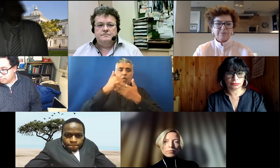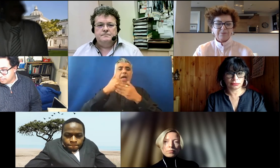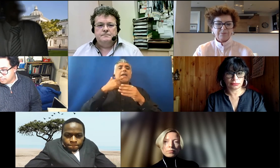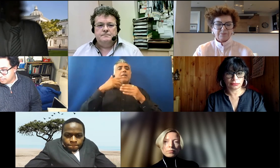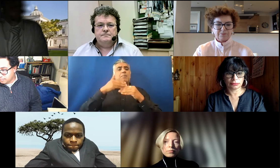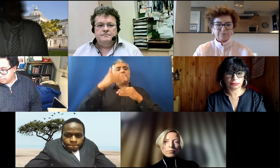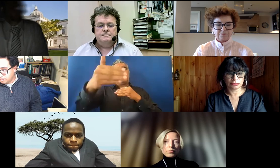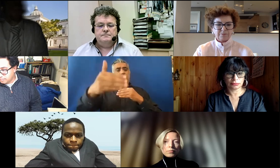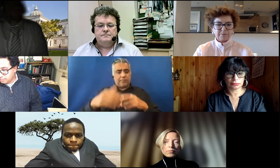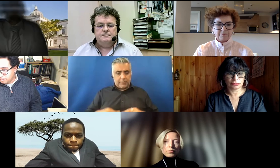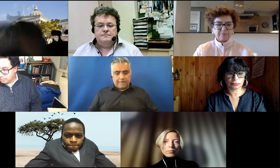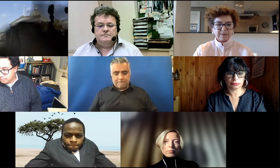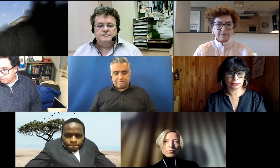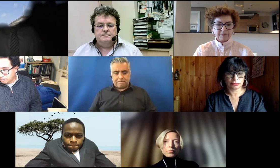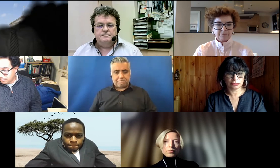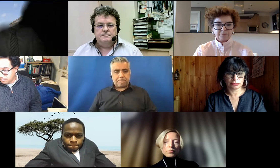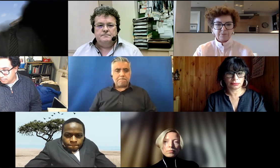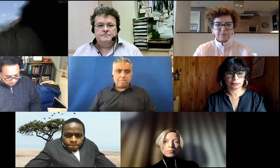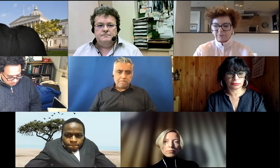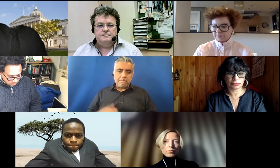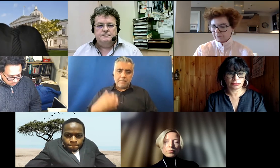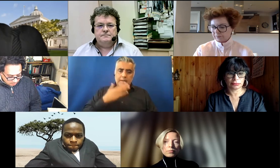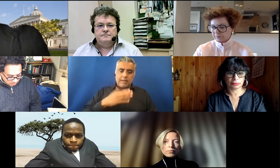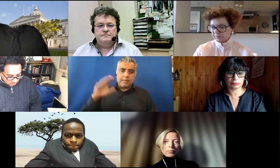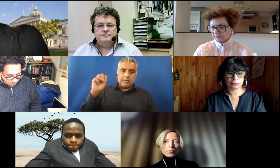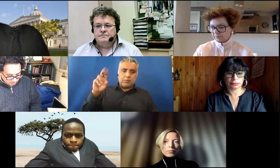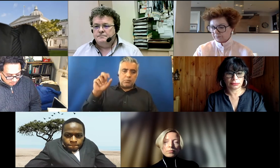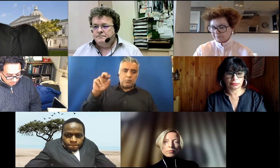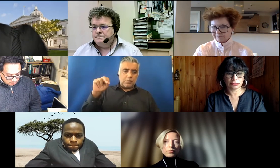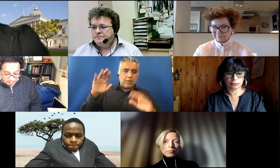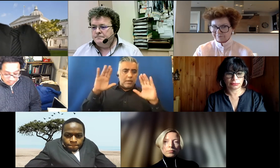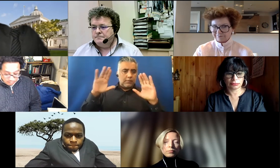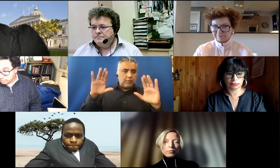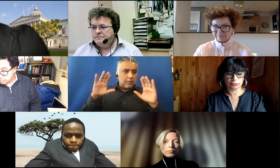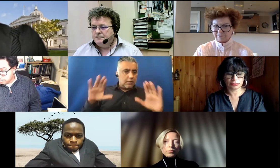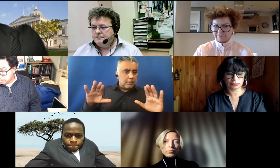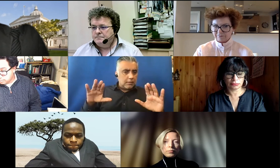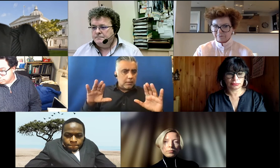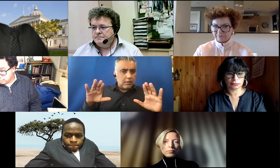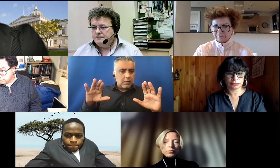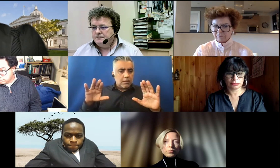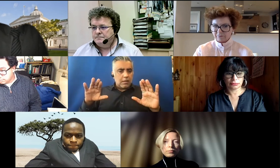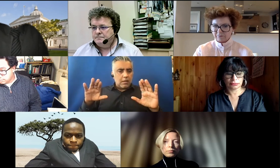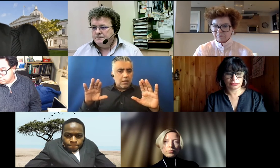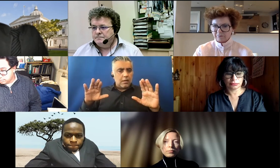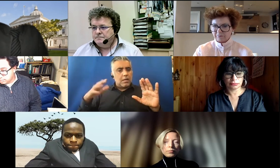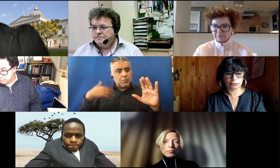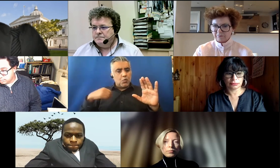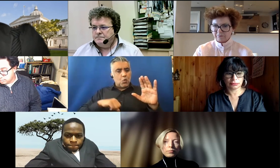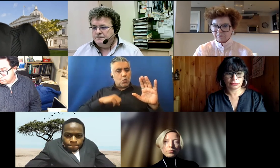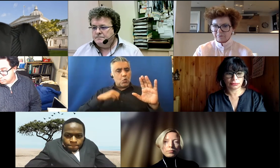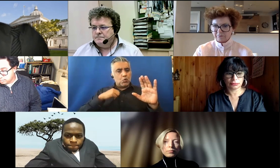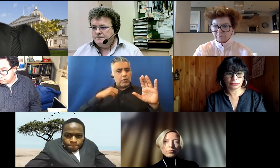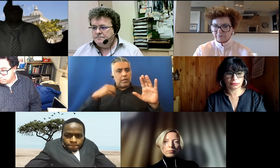sense. Thank you, Susan. That's excellent, and you know I'm just immensely proud to